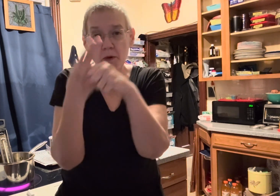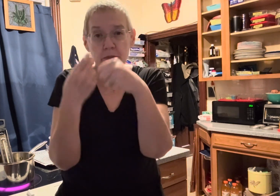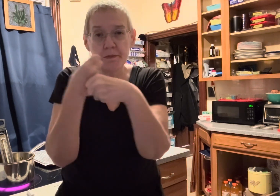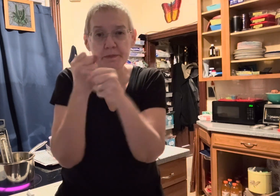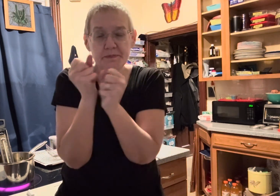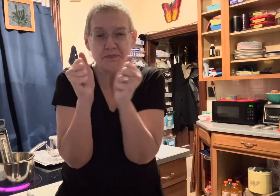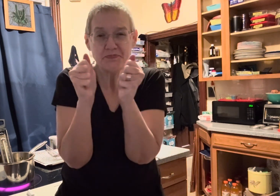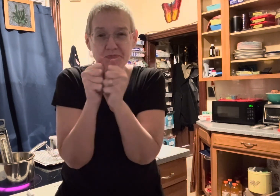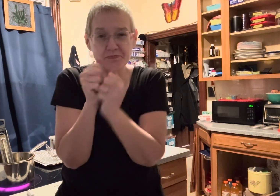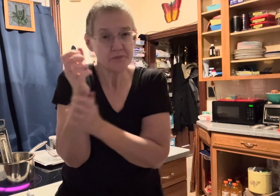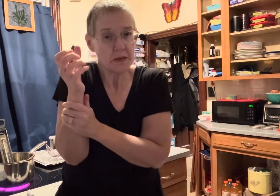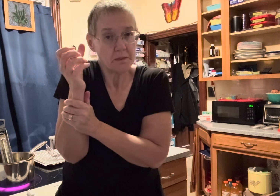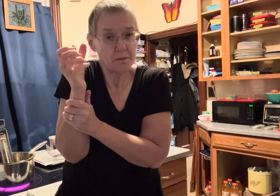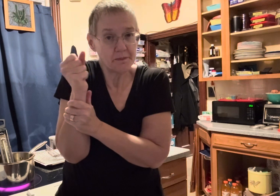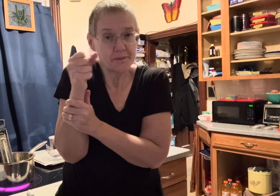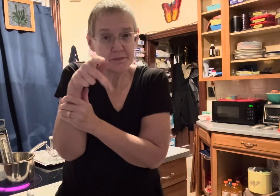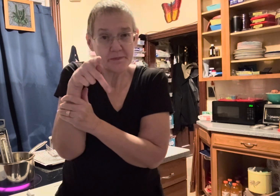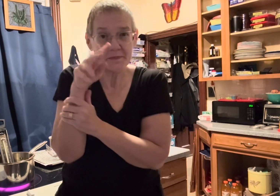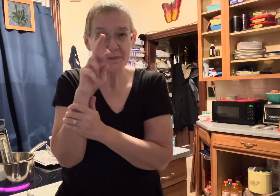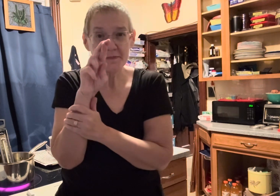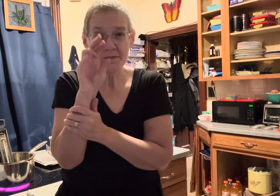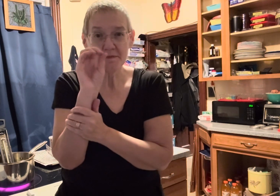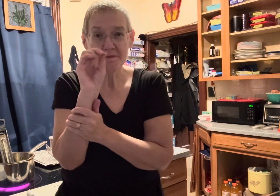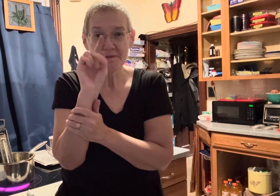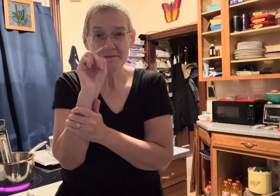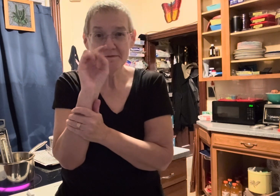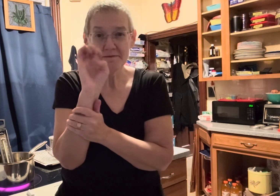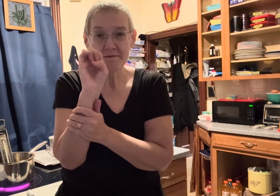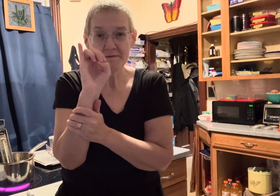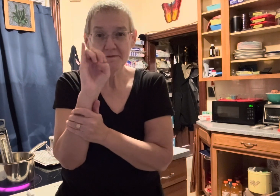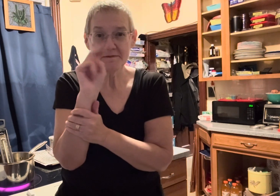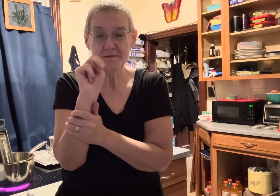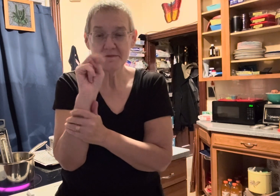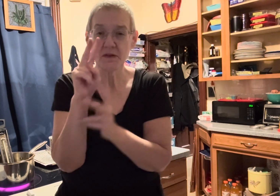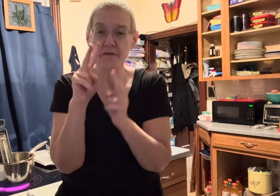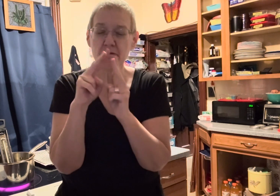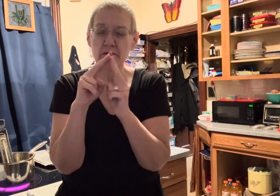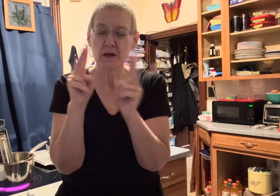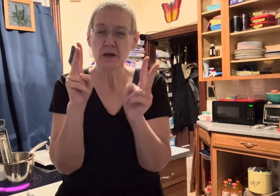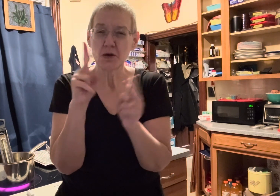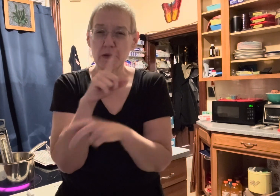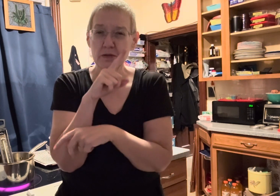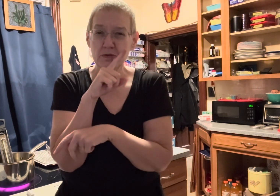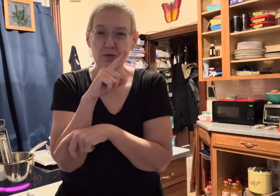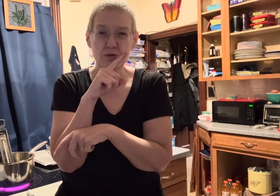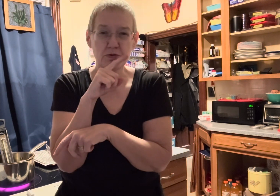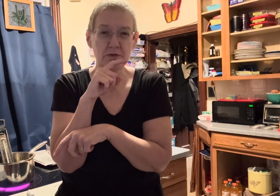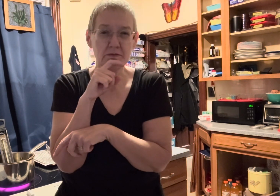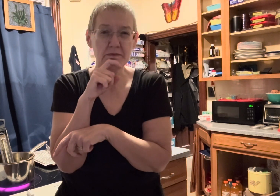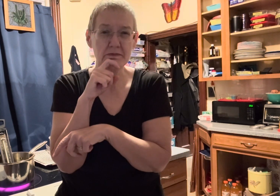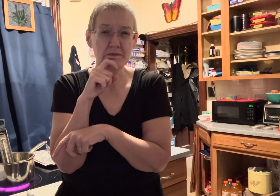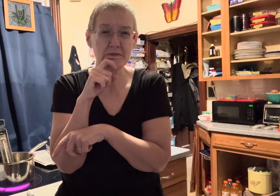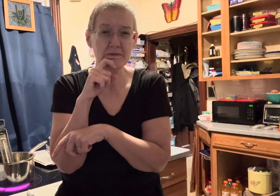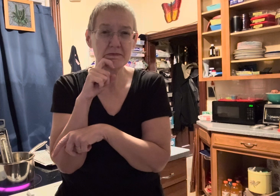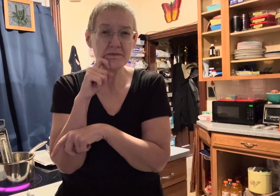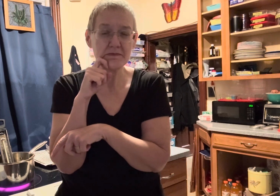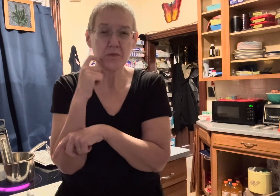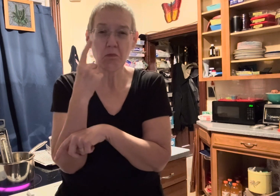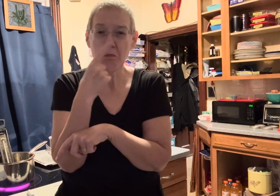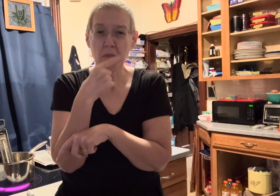And we used Quest for a few years. Both of those are made with milk protein powder, and they're very dry.